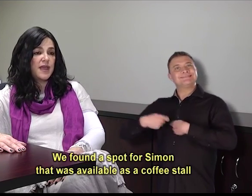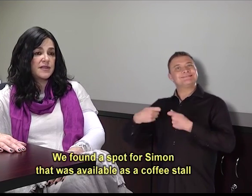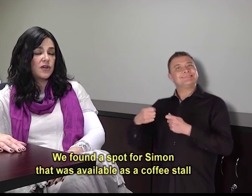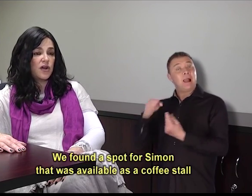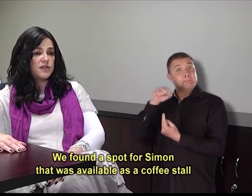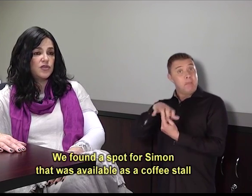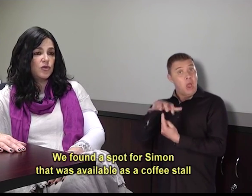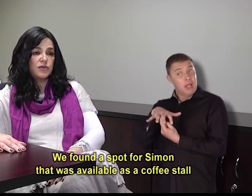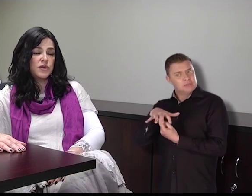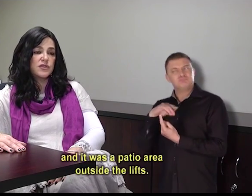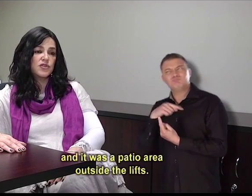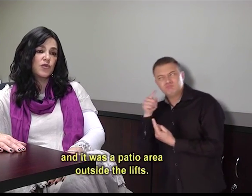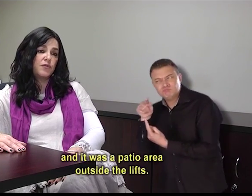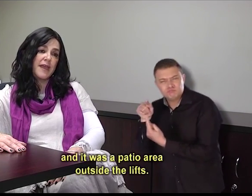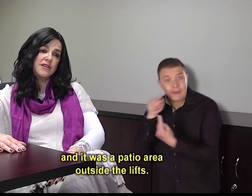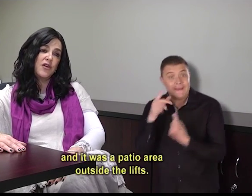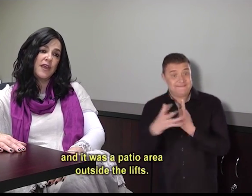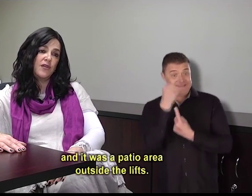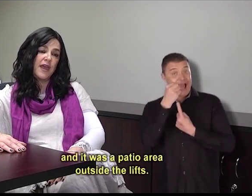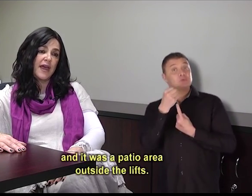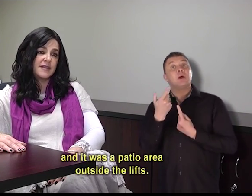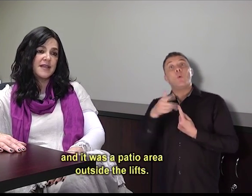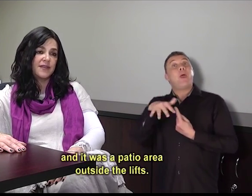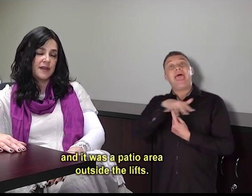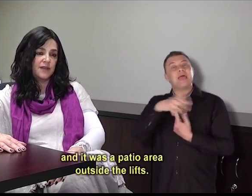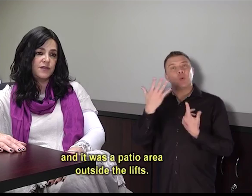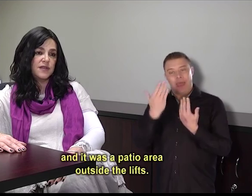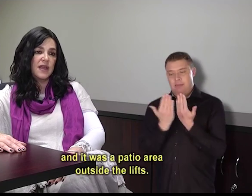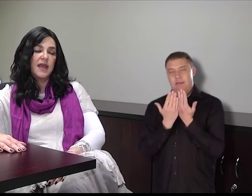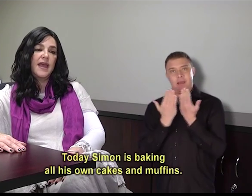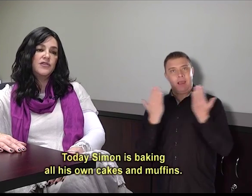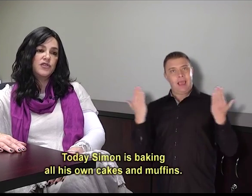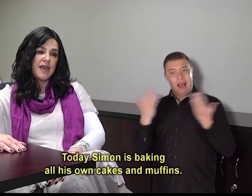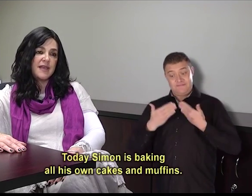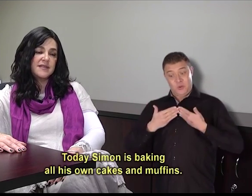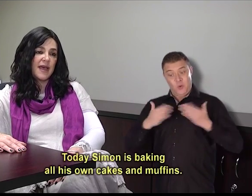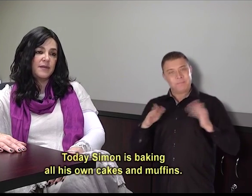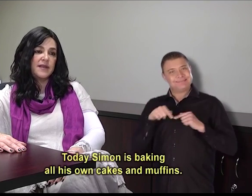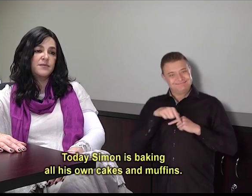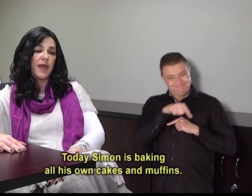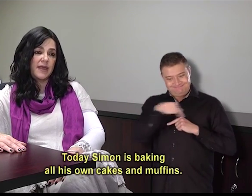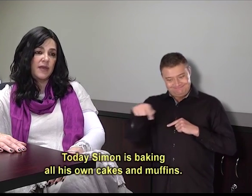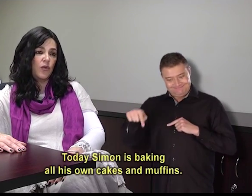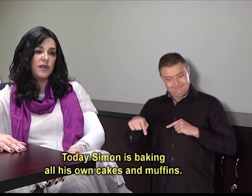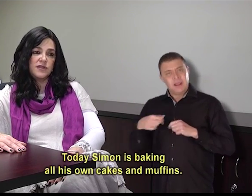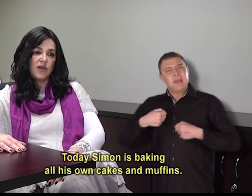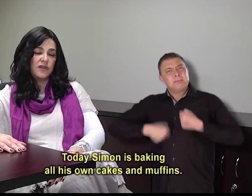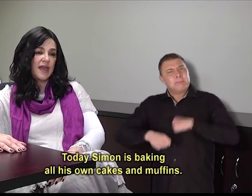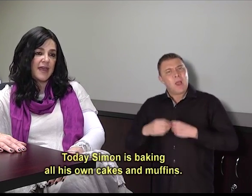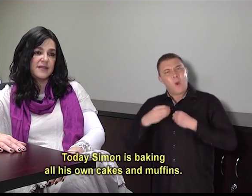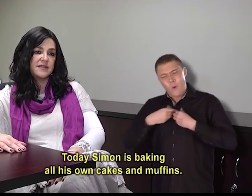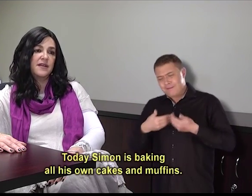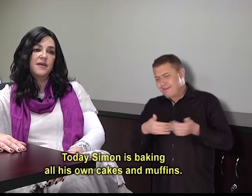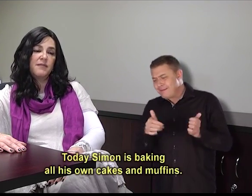be used as a coffee stall. It was a sort of patio area outside the lifts. And today Simon is baking all his